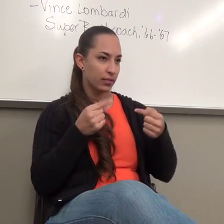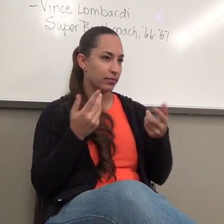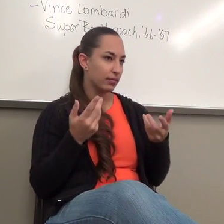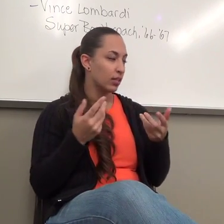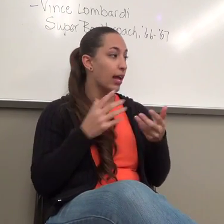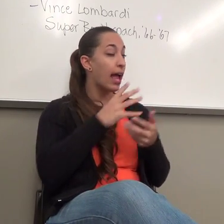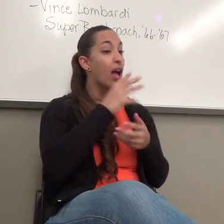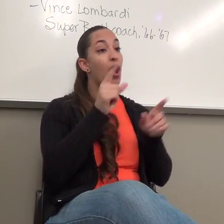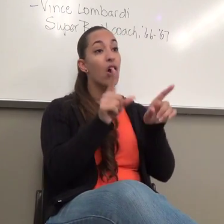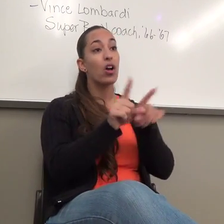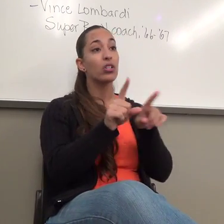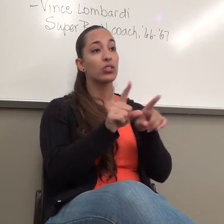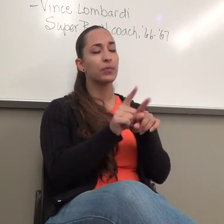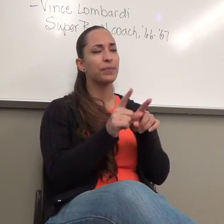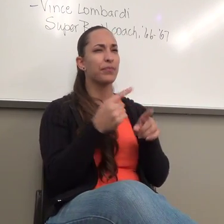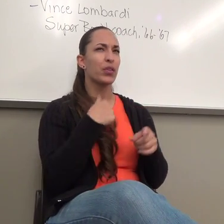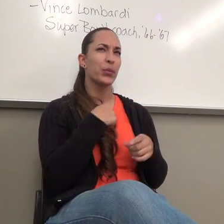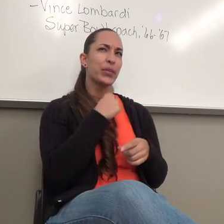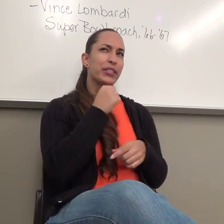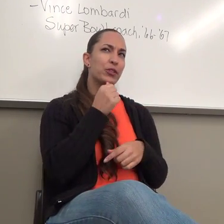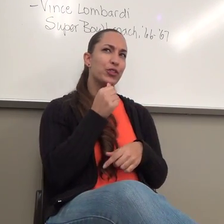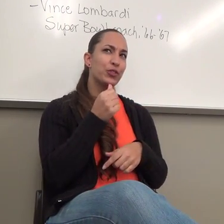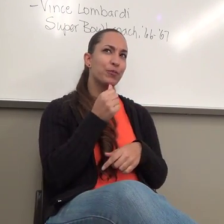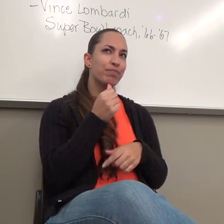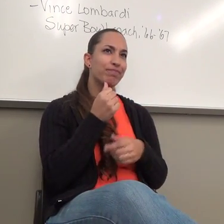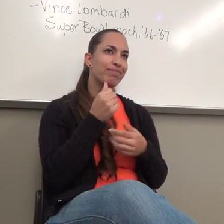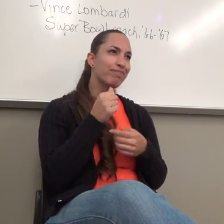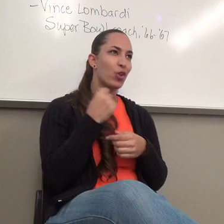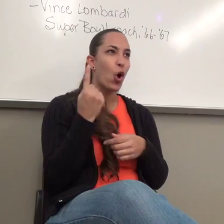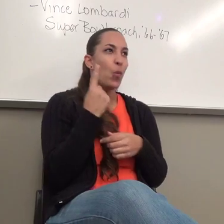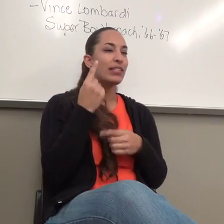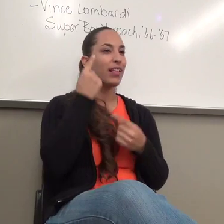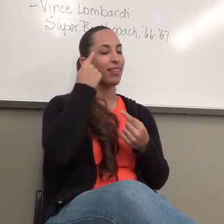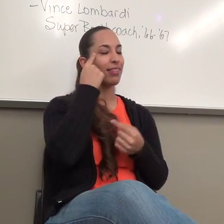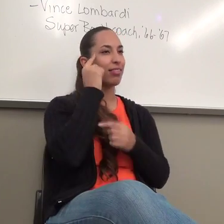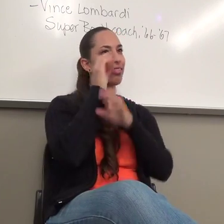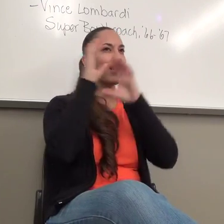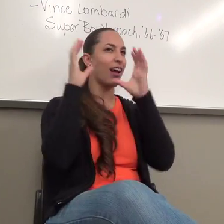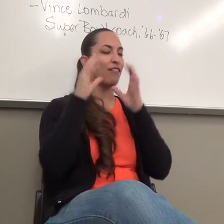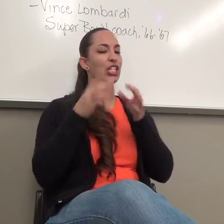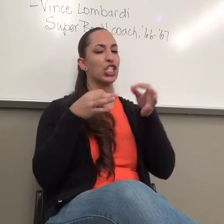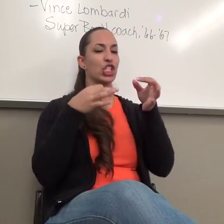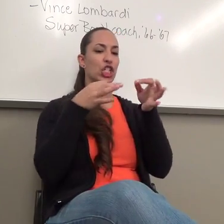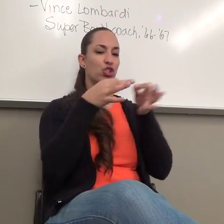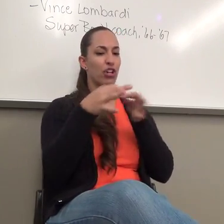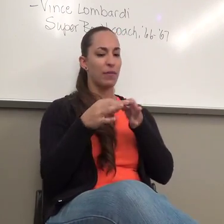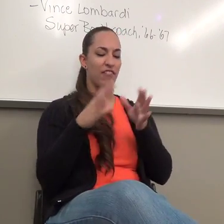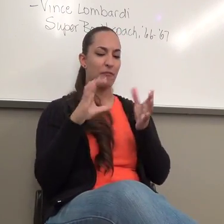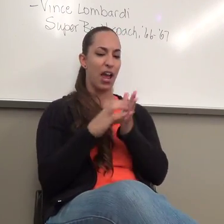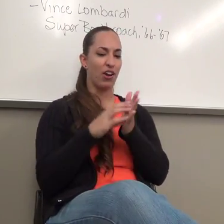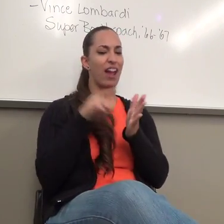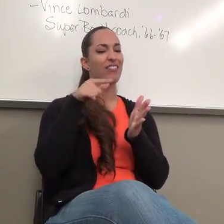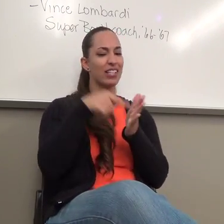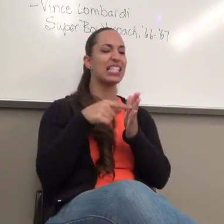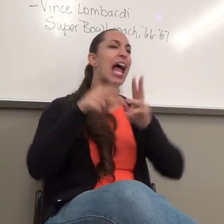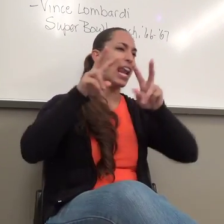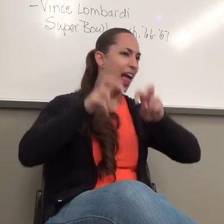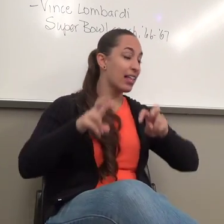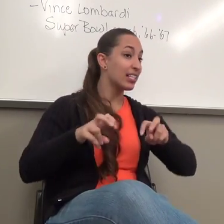we don't think of a descriptive paragraph as being an analysis, but basically that's